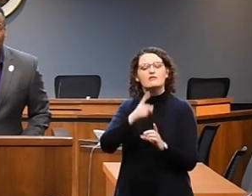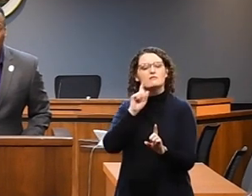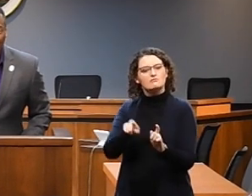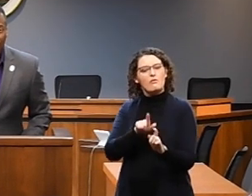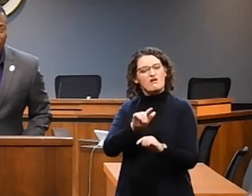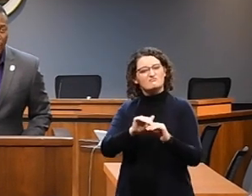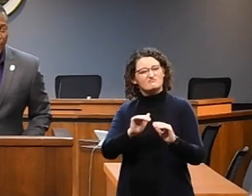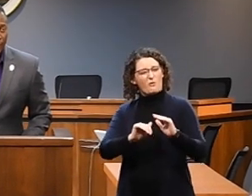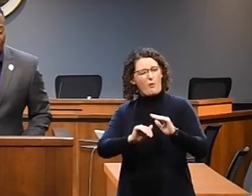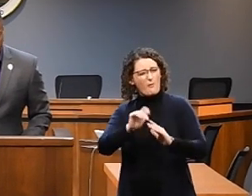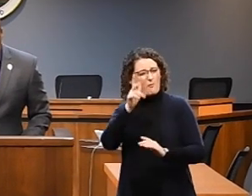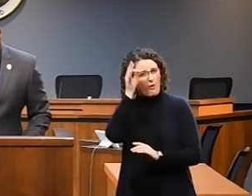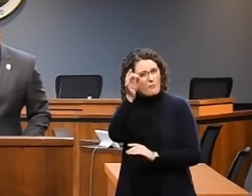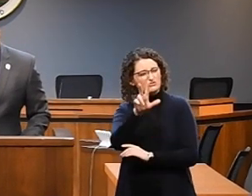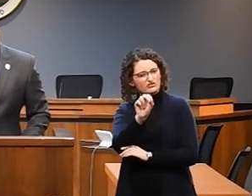organizations across our county.